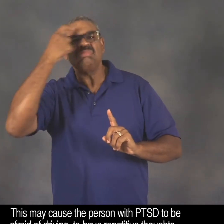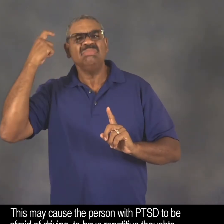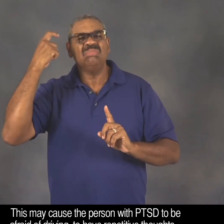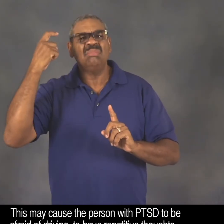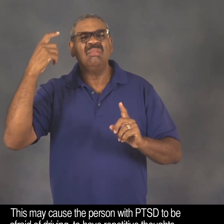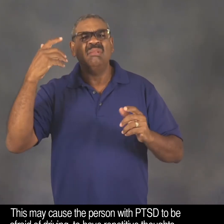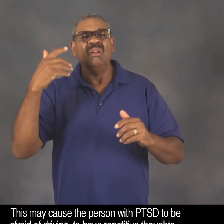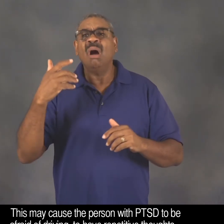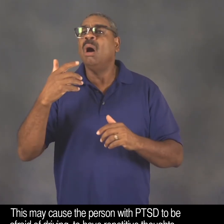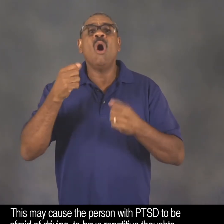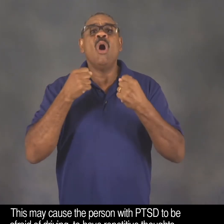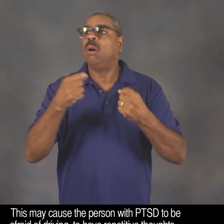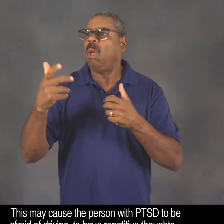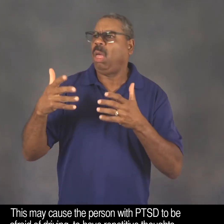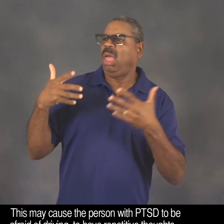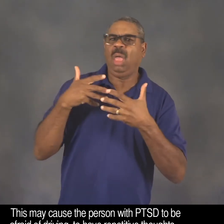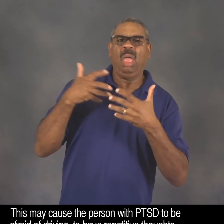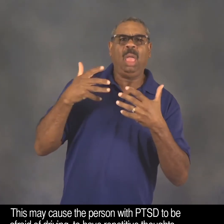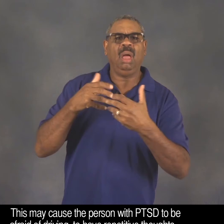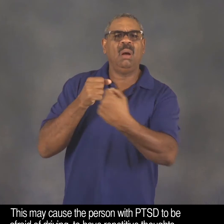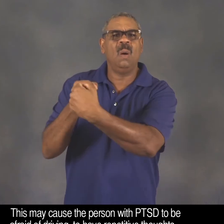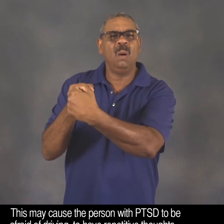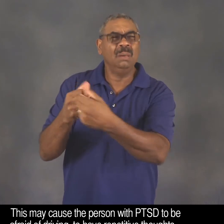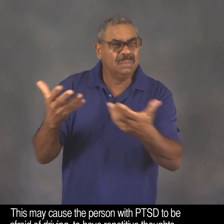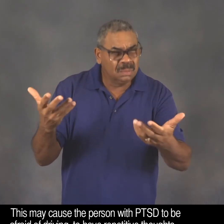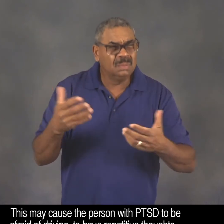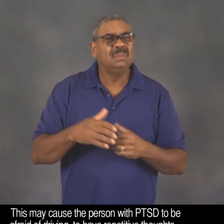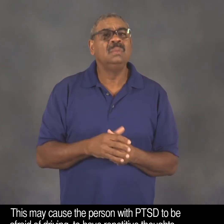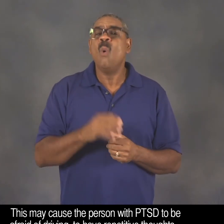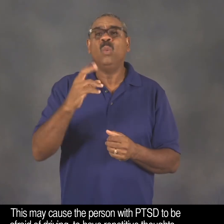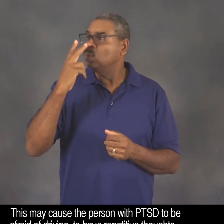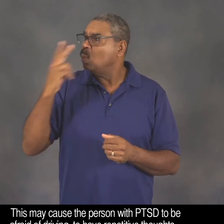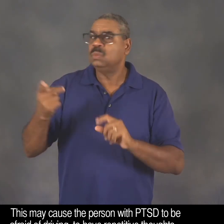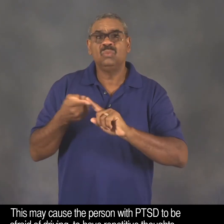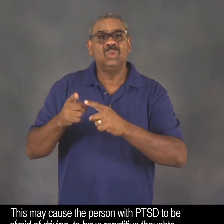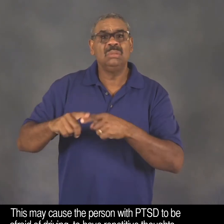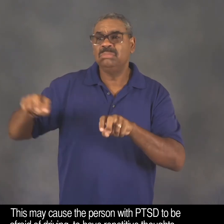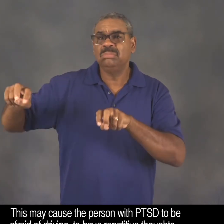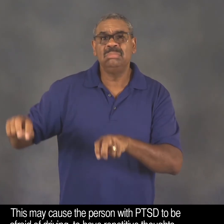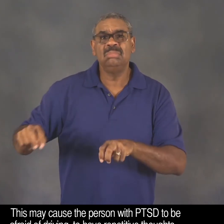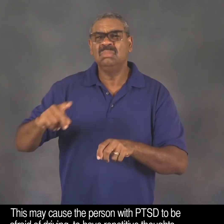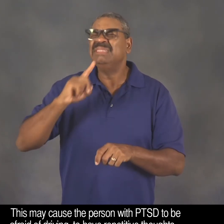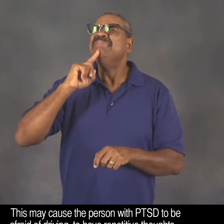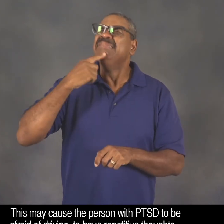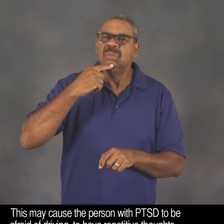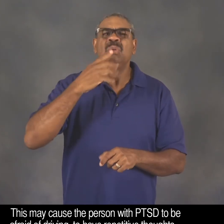This may cause the person with PTSD to be afraid of driving, to have repetitive thoughts,